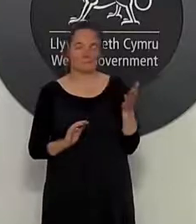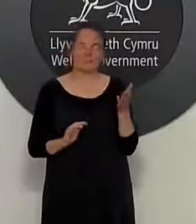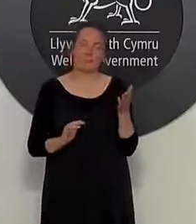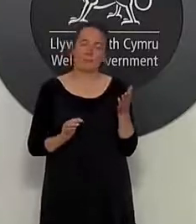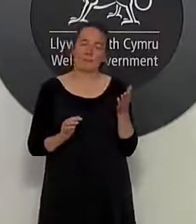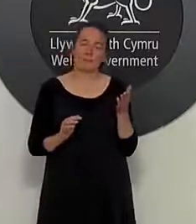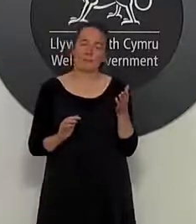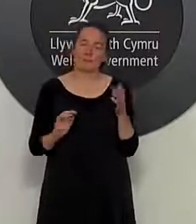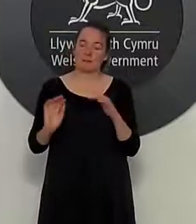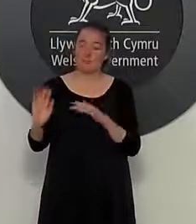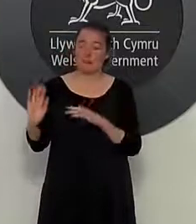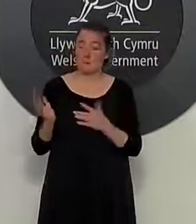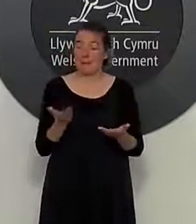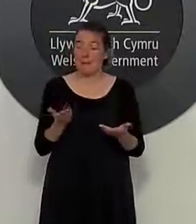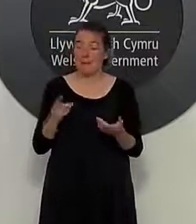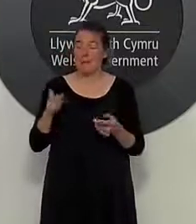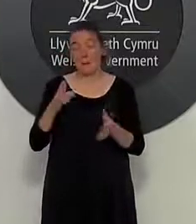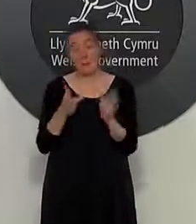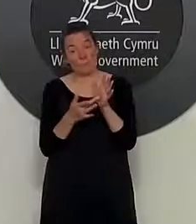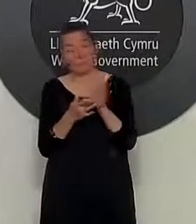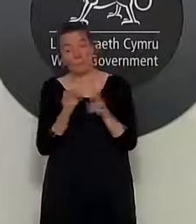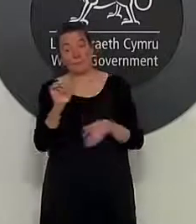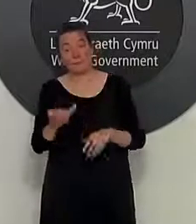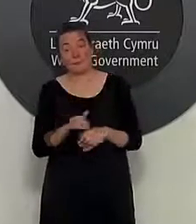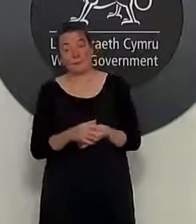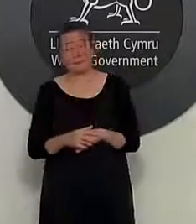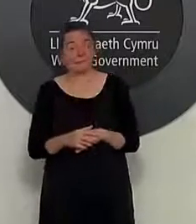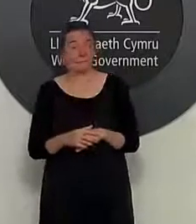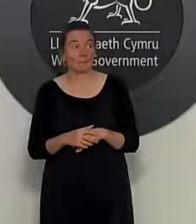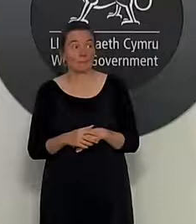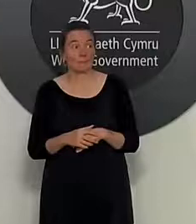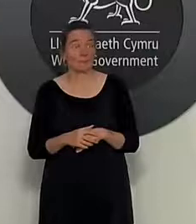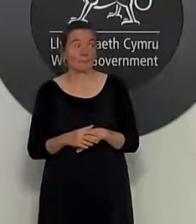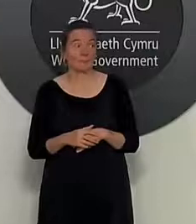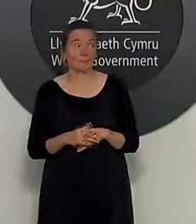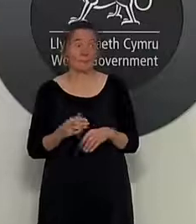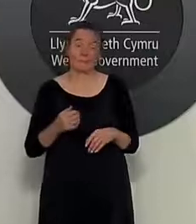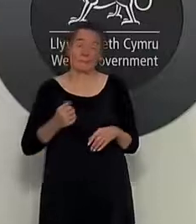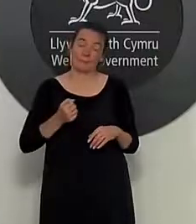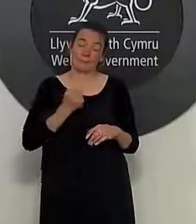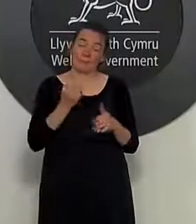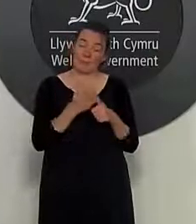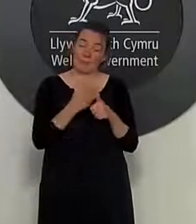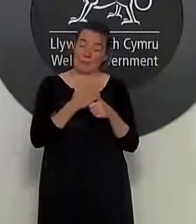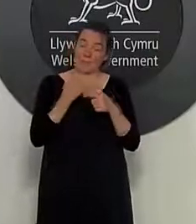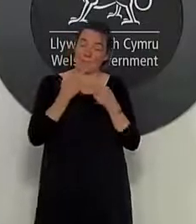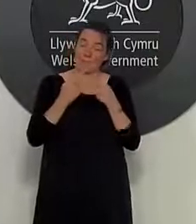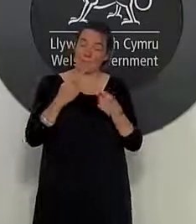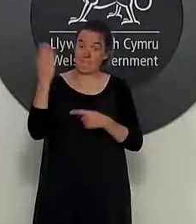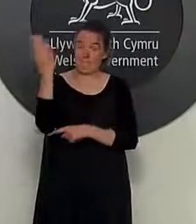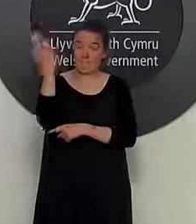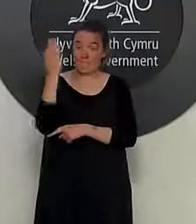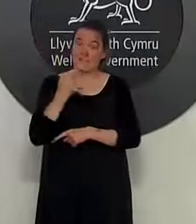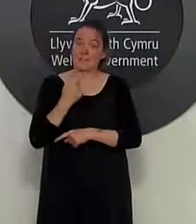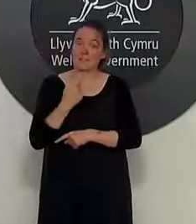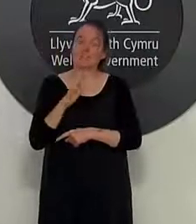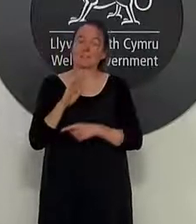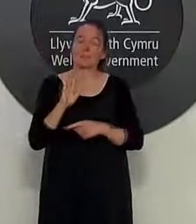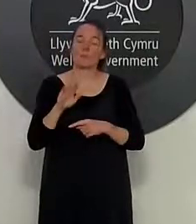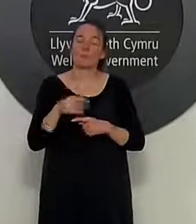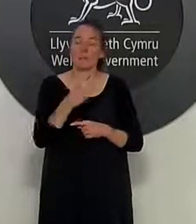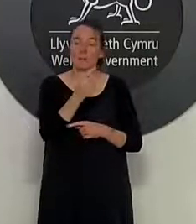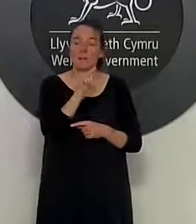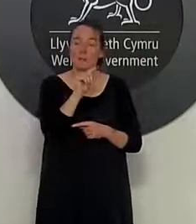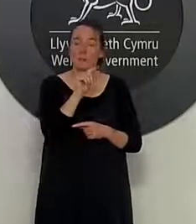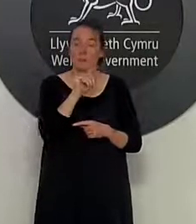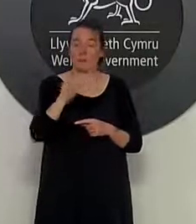supply side is really important. I said in my original statement about the 20,000